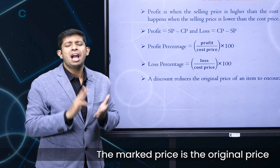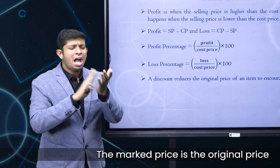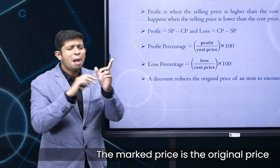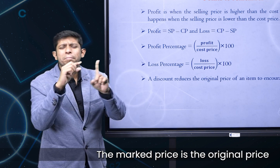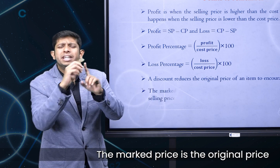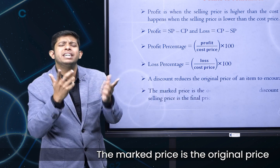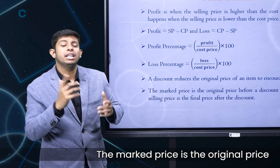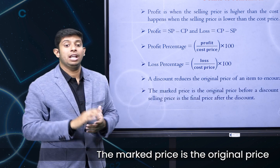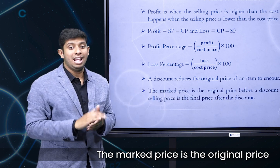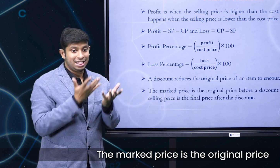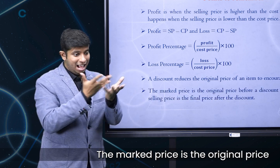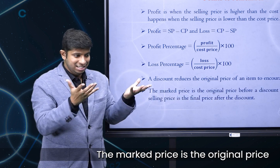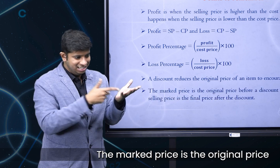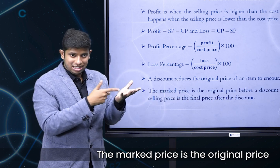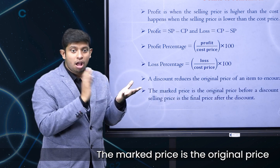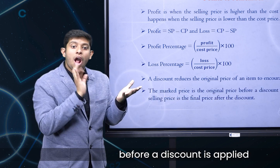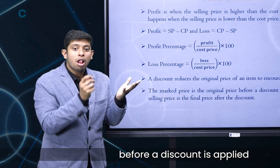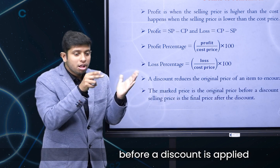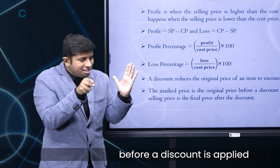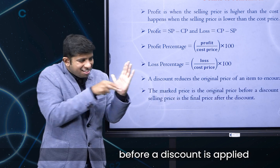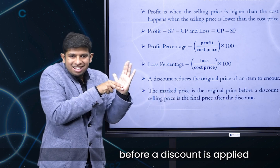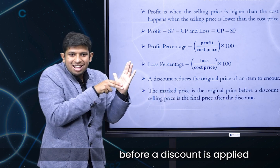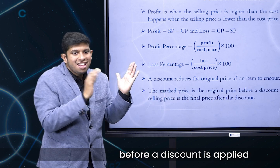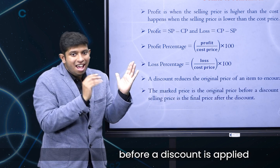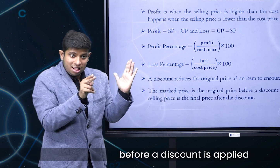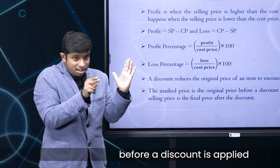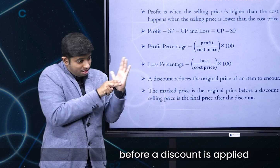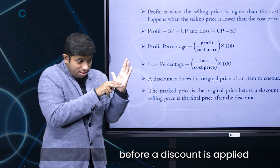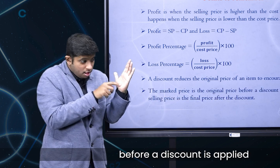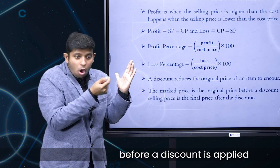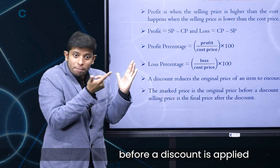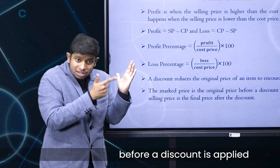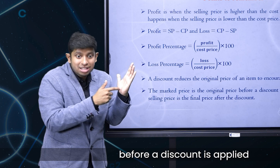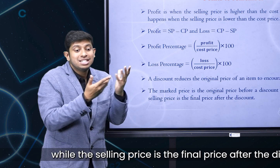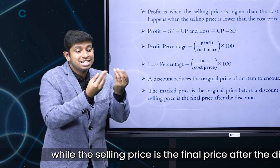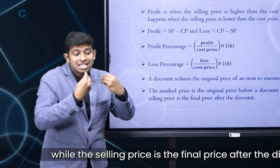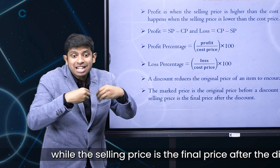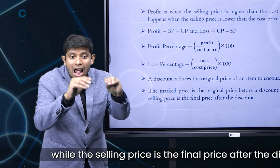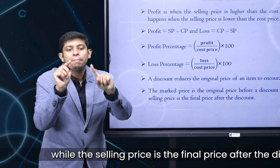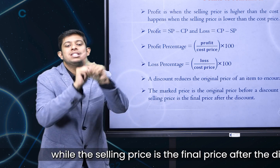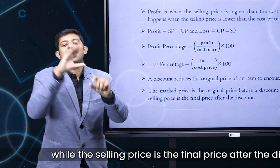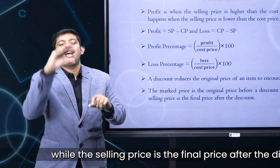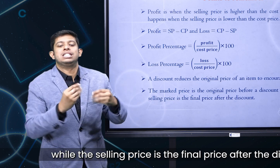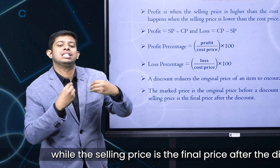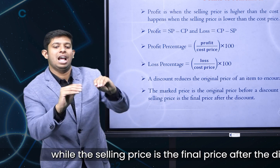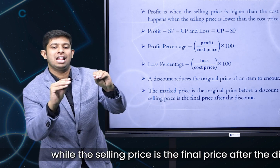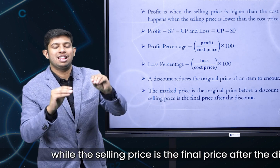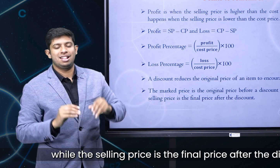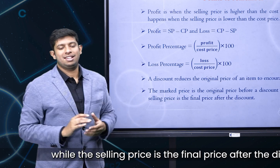The marked price is the original price before a discount is applied, while the selling price is the final price after the